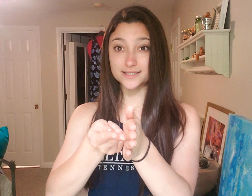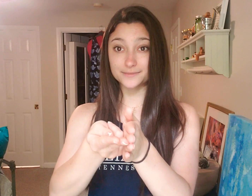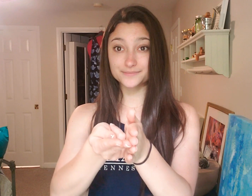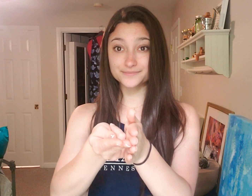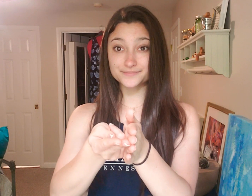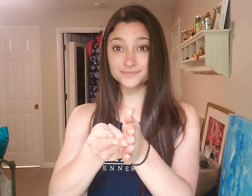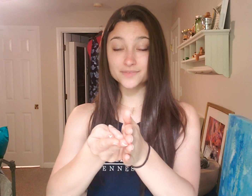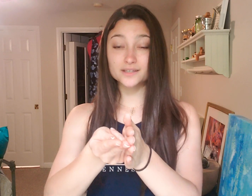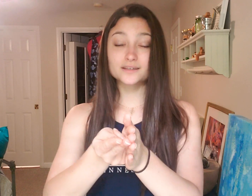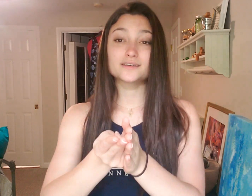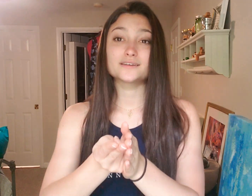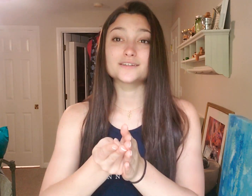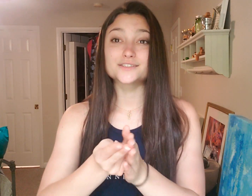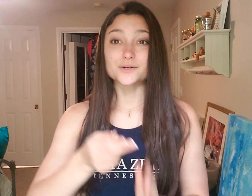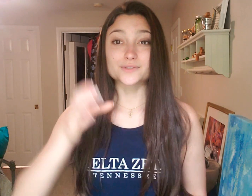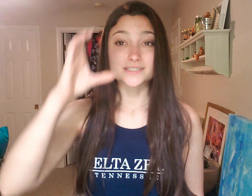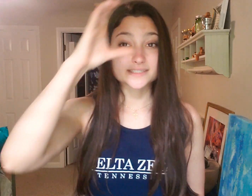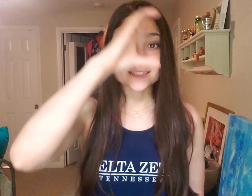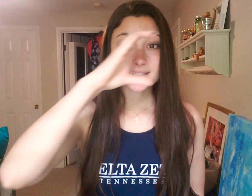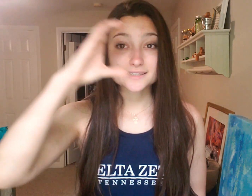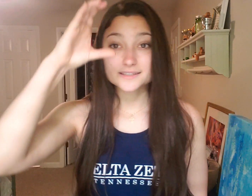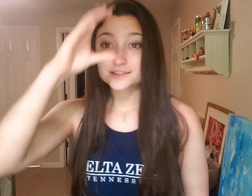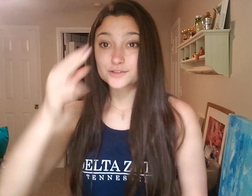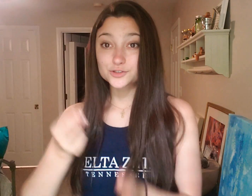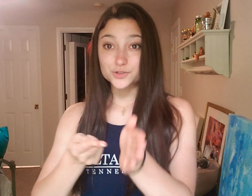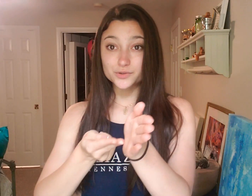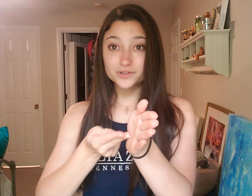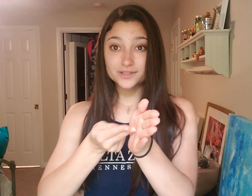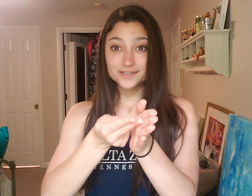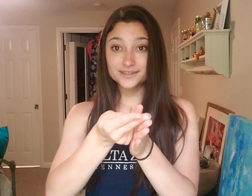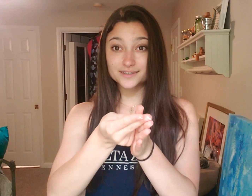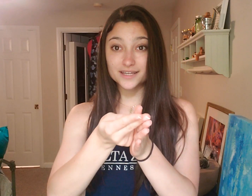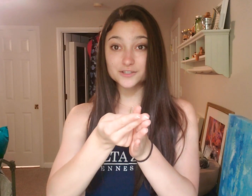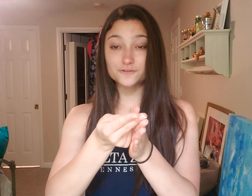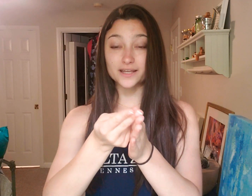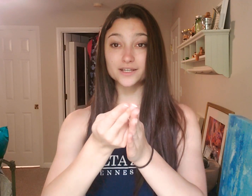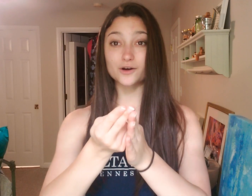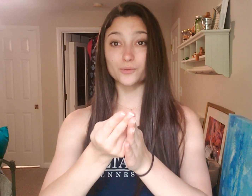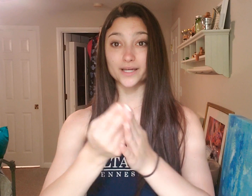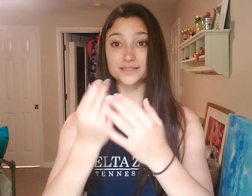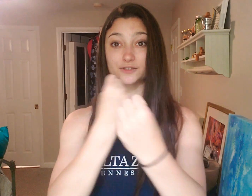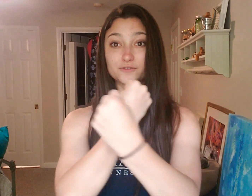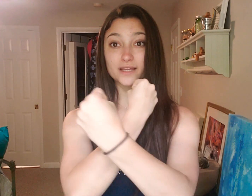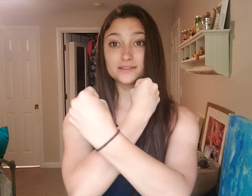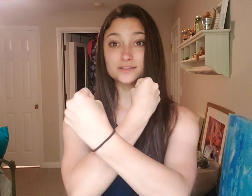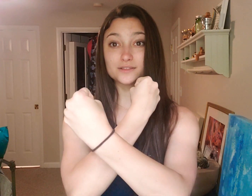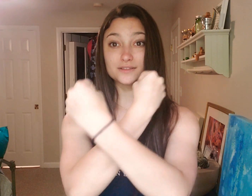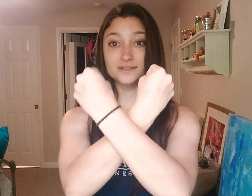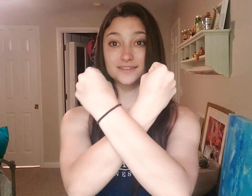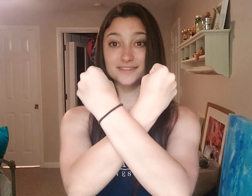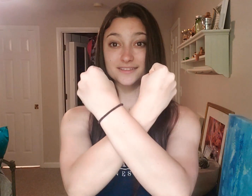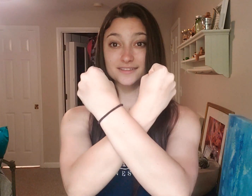honesty. So to seek the truth and defend it always. Defend